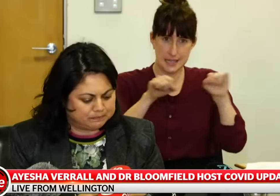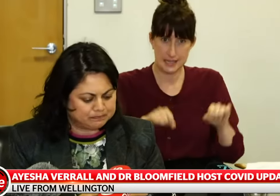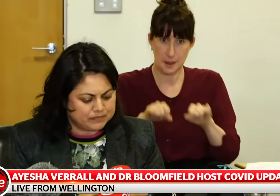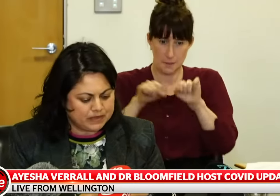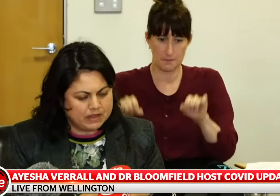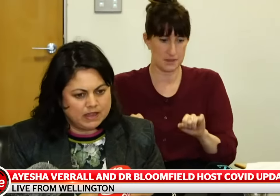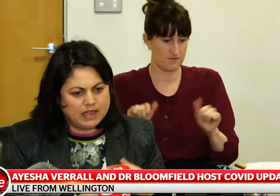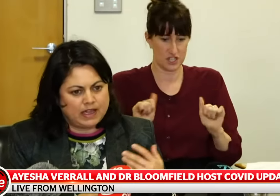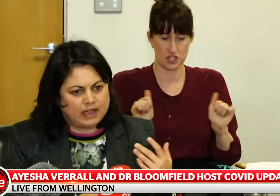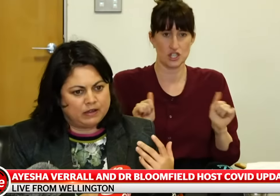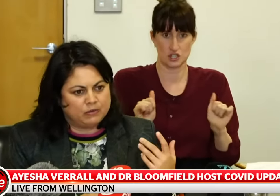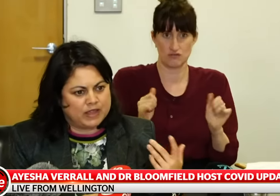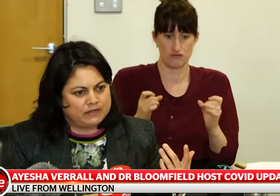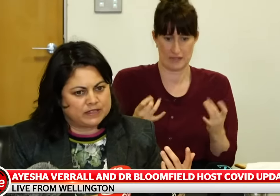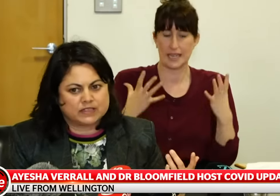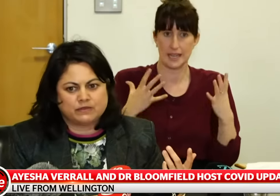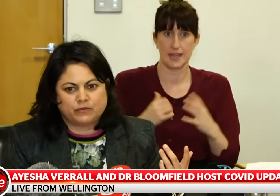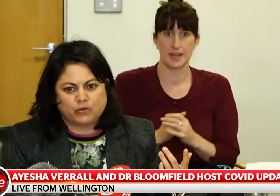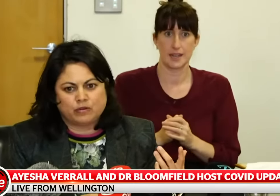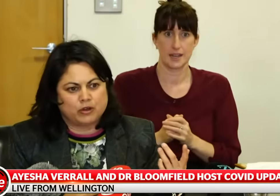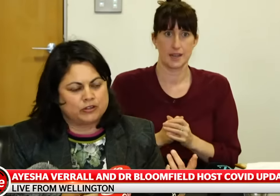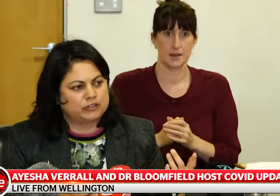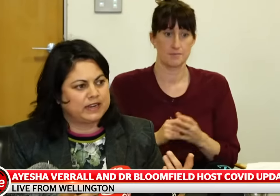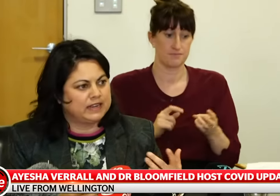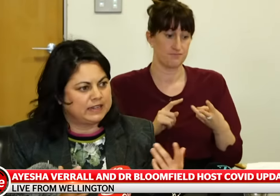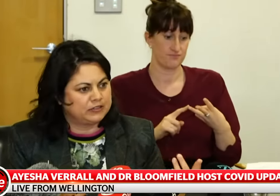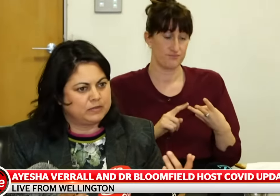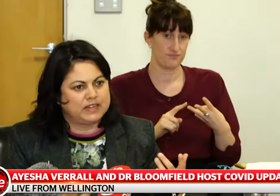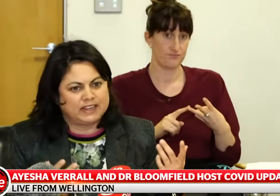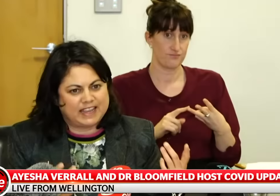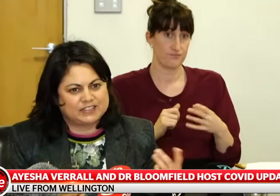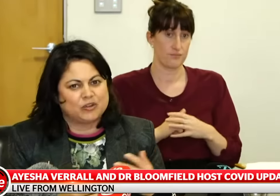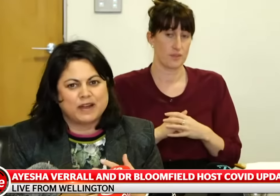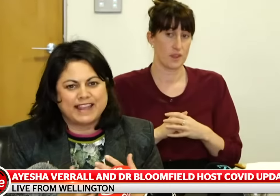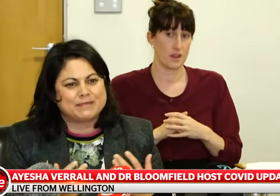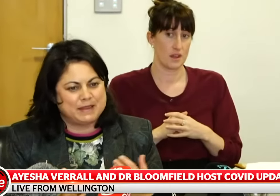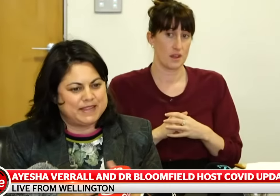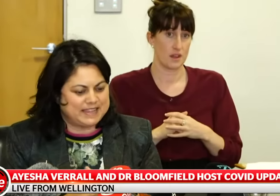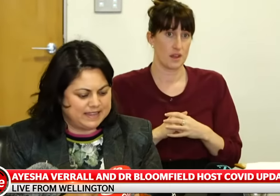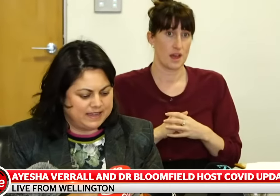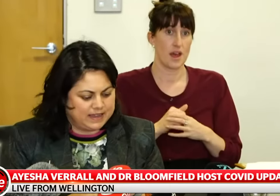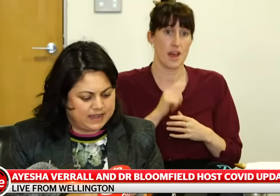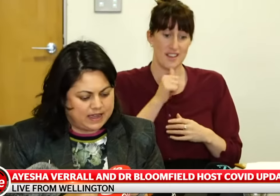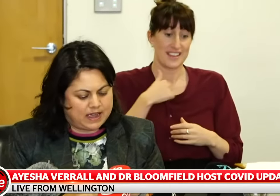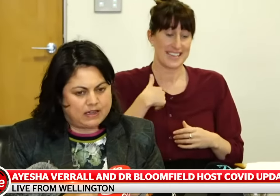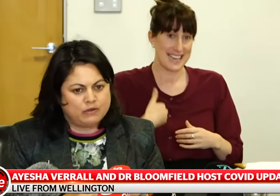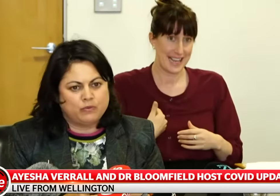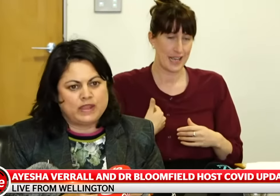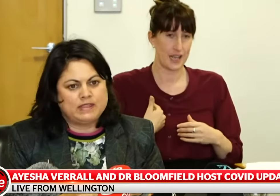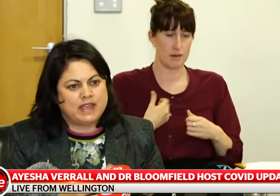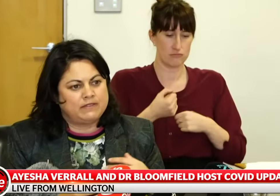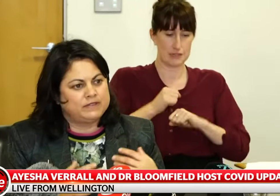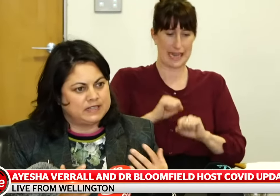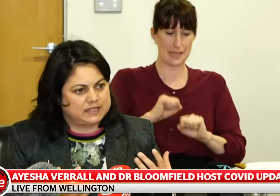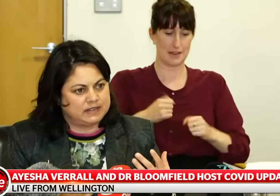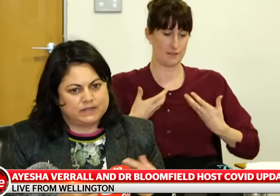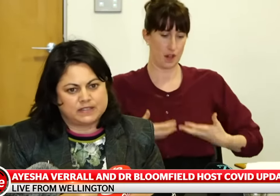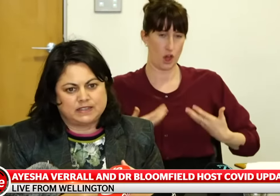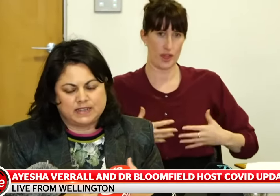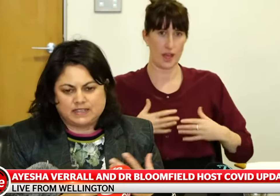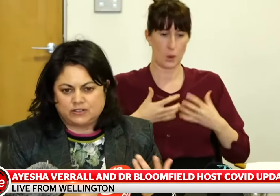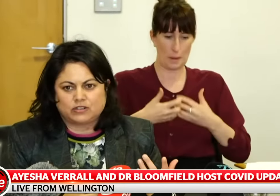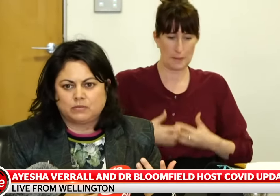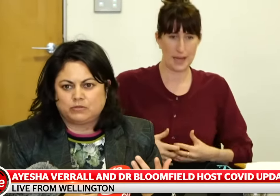arrangements. We have a system for monitoring, distributing and stockpiling PPE. We have